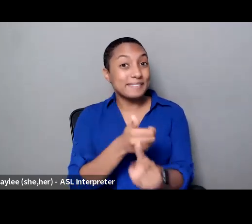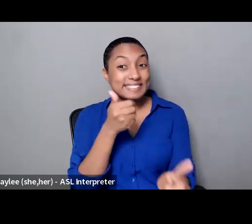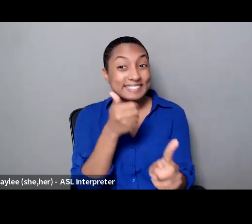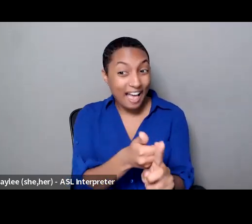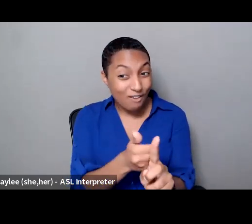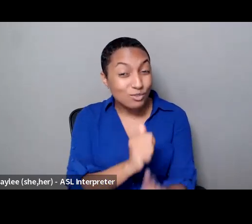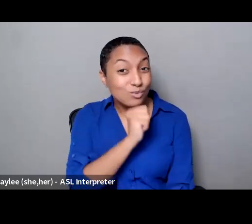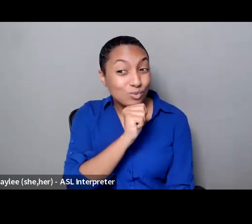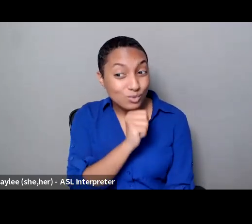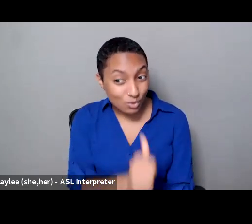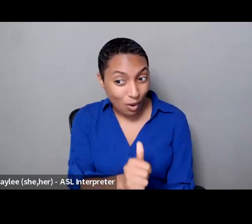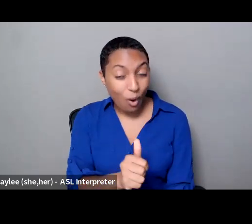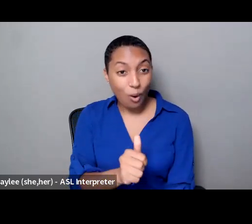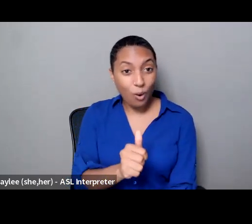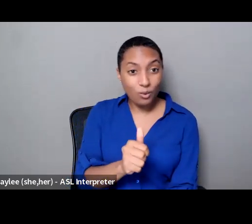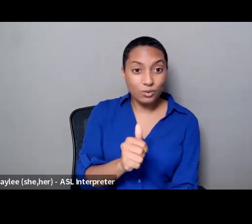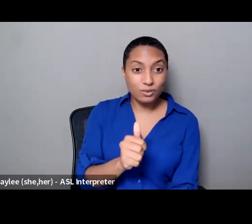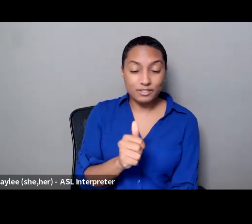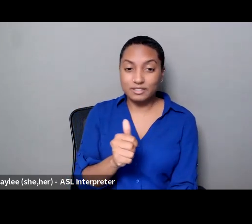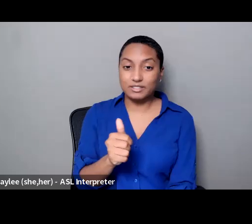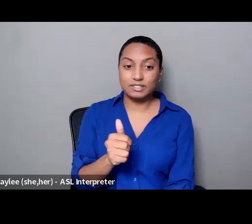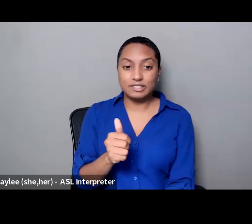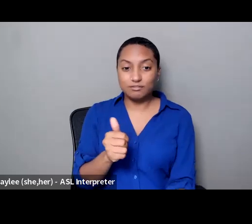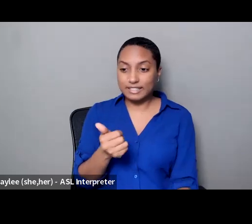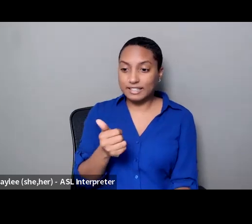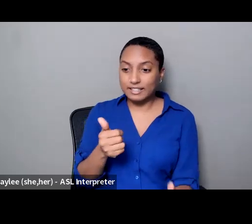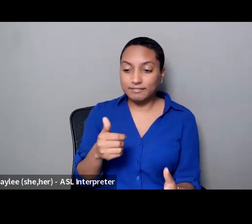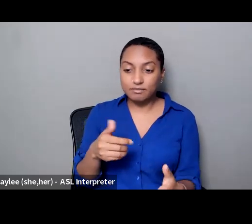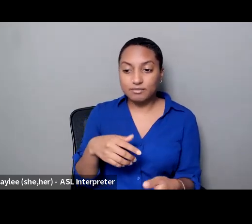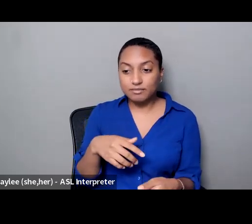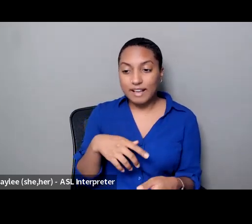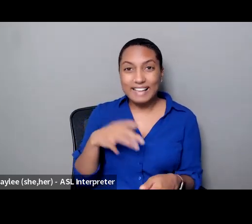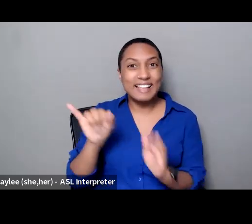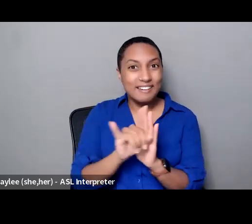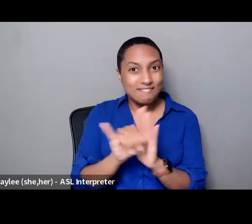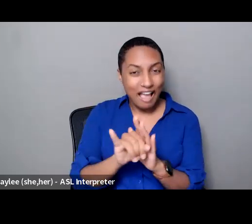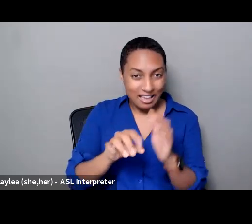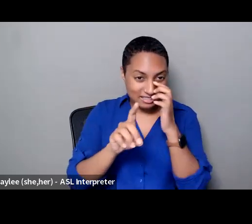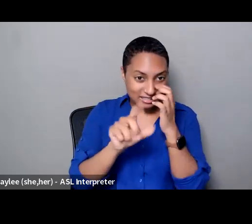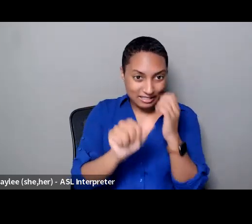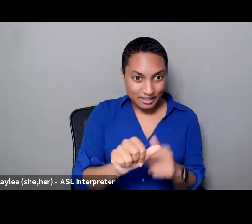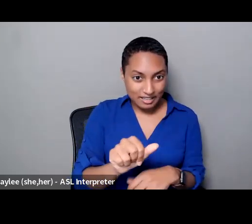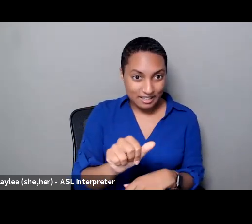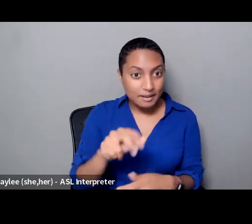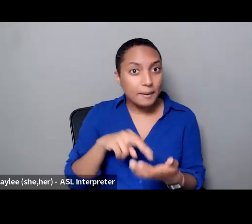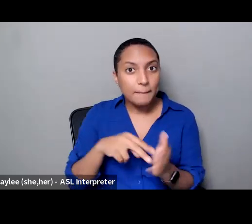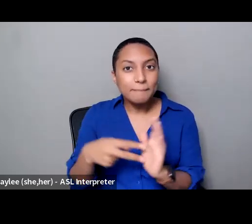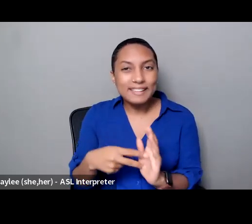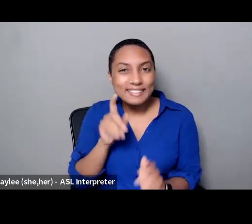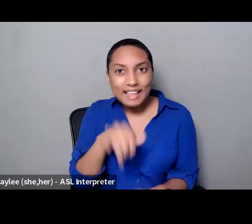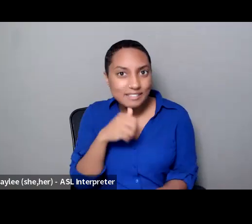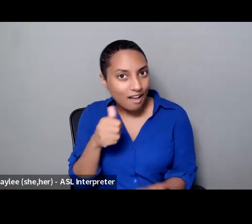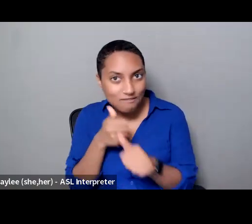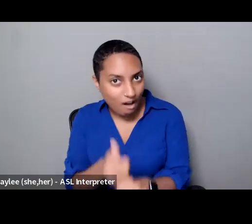a disability miss the spirit of what was intended in the law.